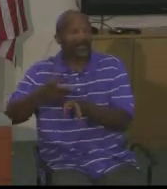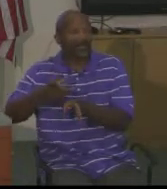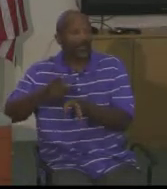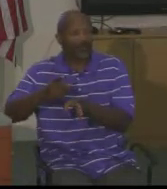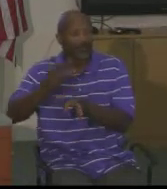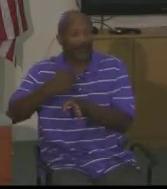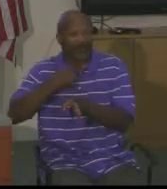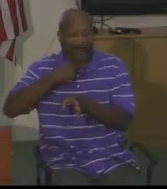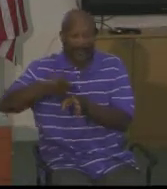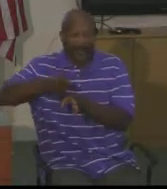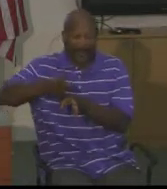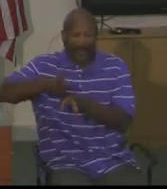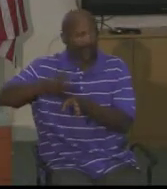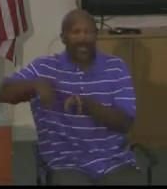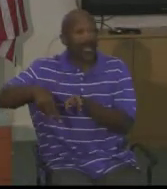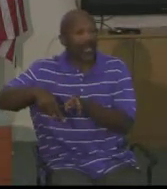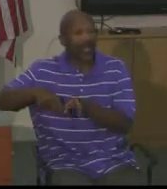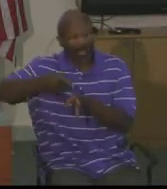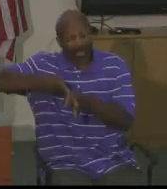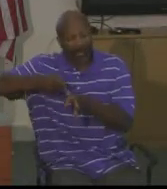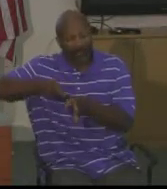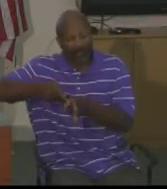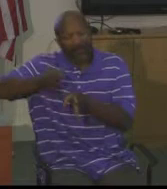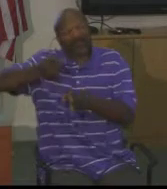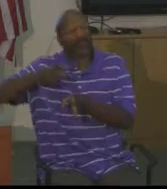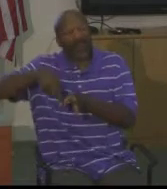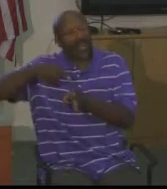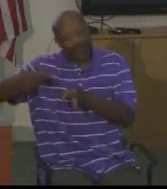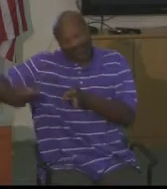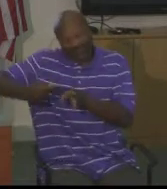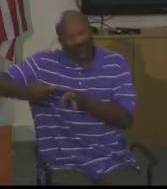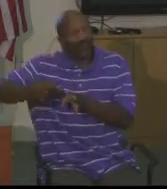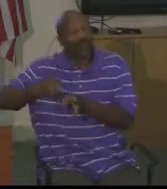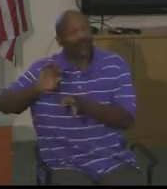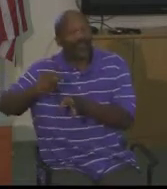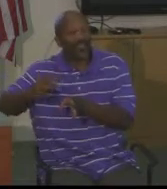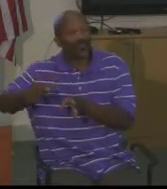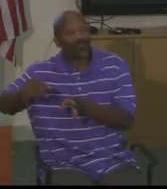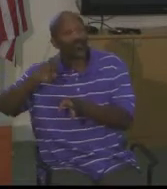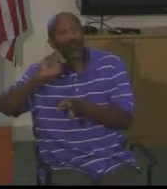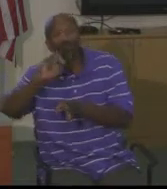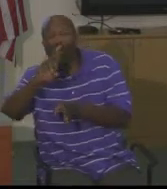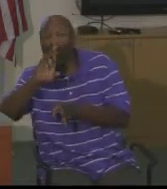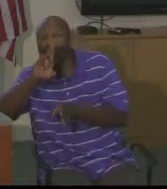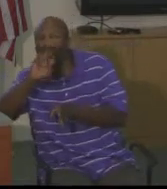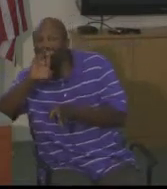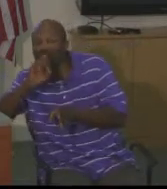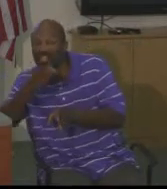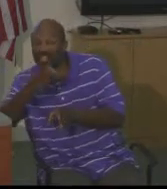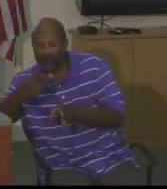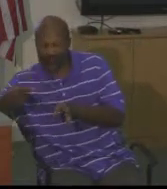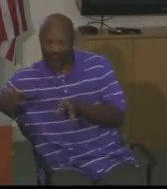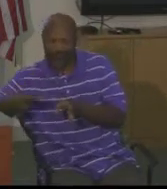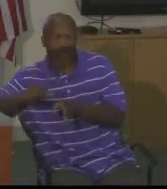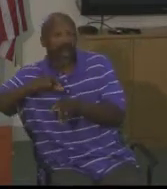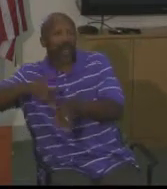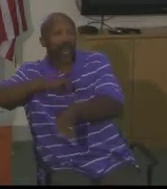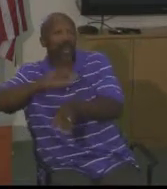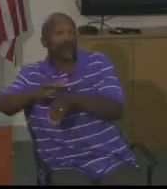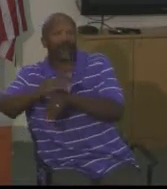together and you can't pull it up. This is why you always look first and take a